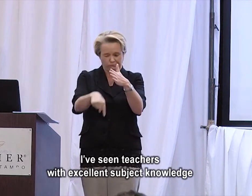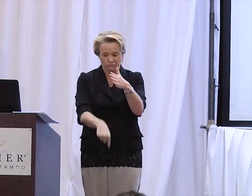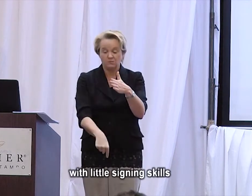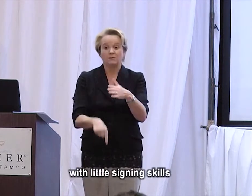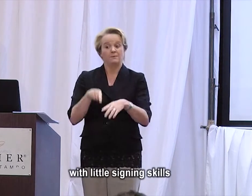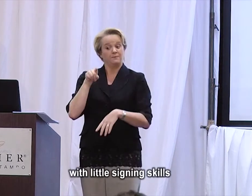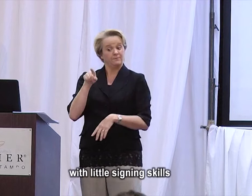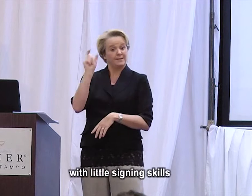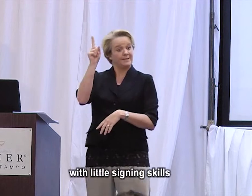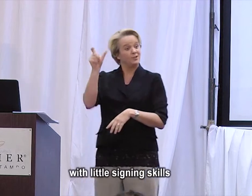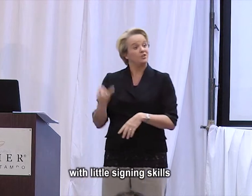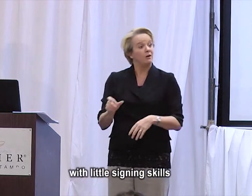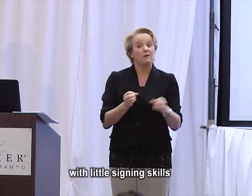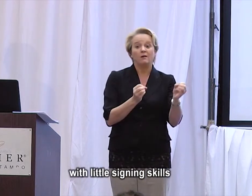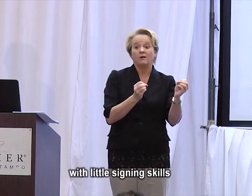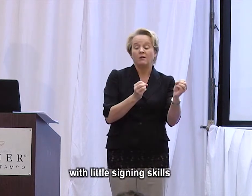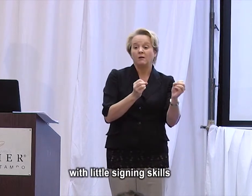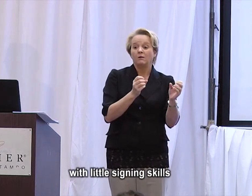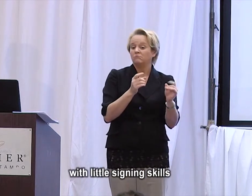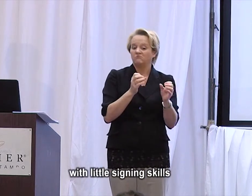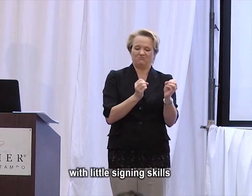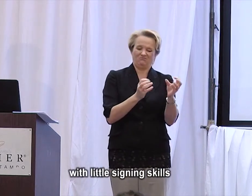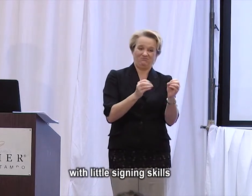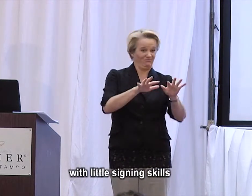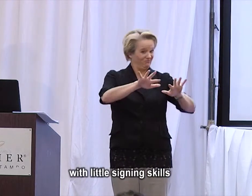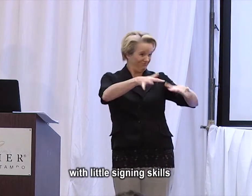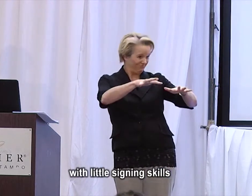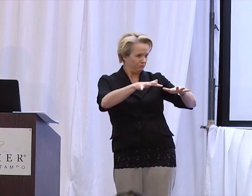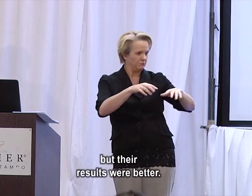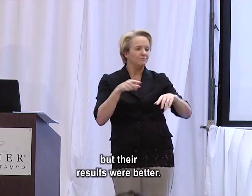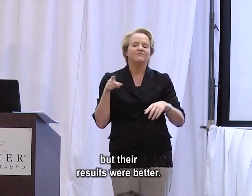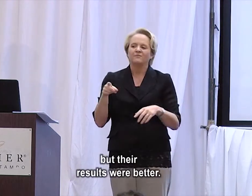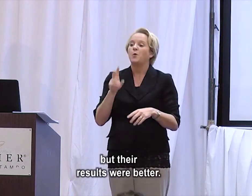subject knowledge with little signing skills, but their results were better.